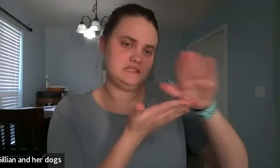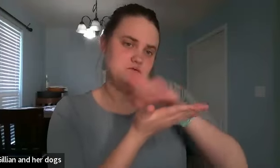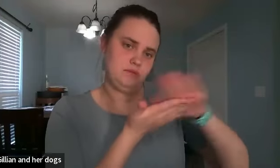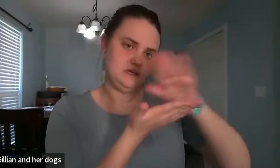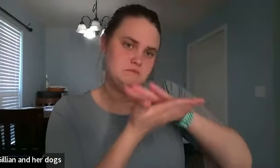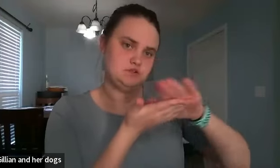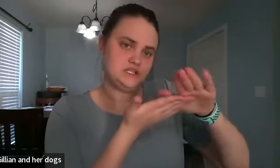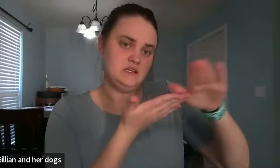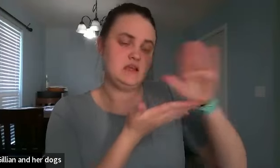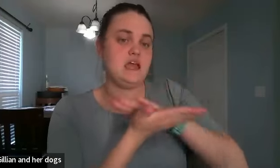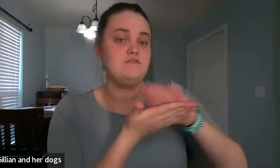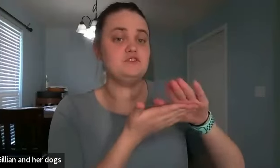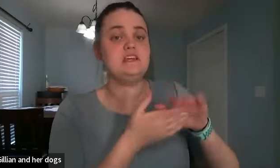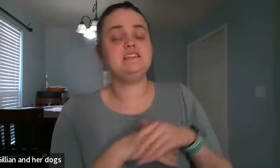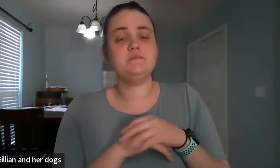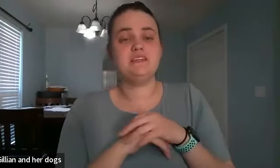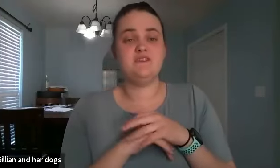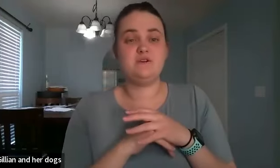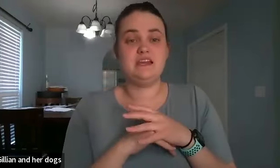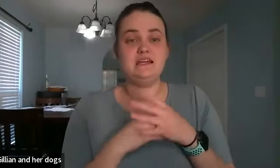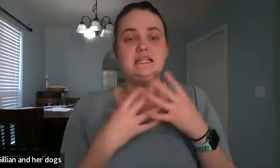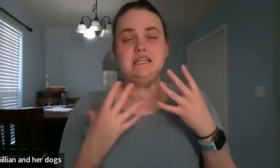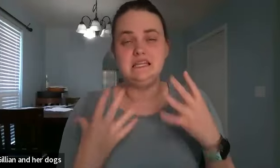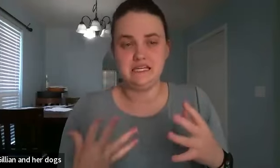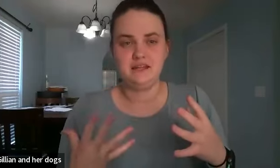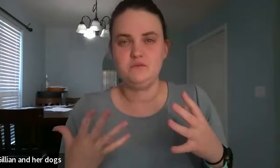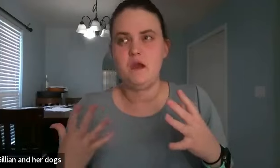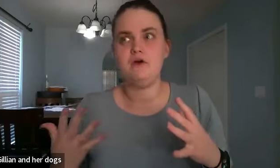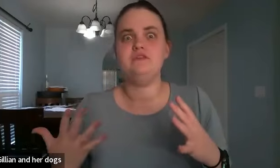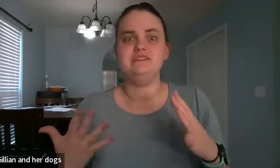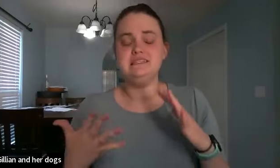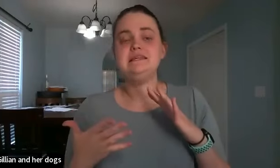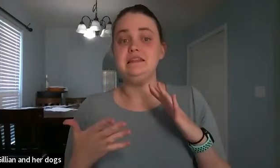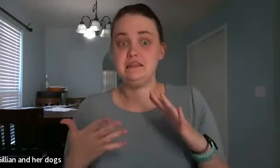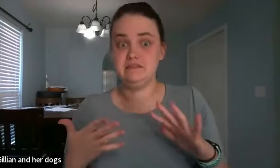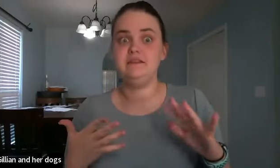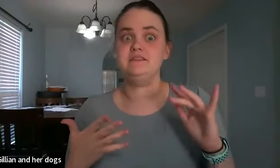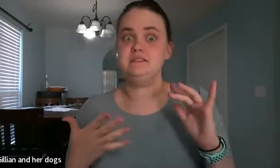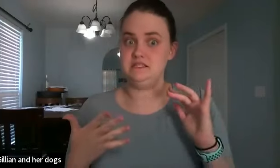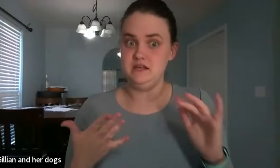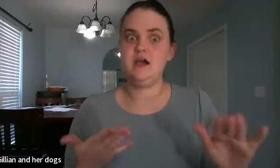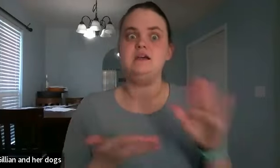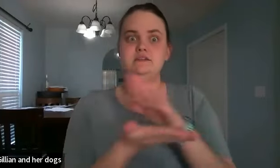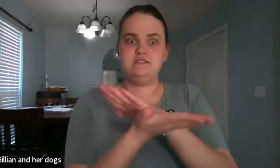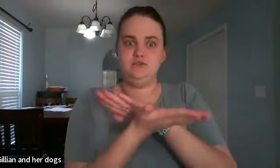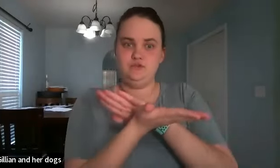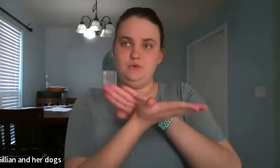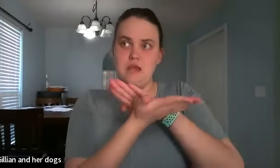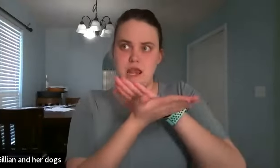that repeated motion. If you're saying something is very clean, like, wow, this is clean, like this is nice, you would do